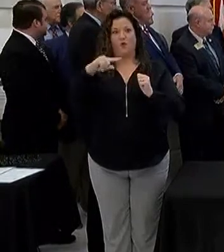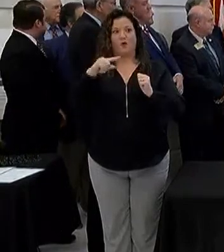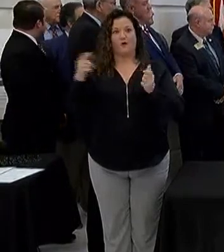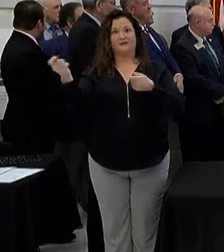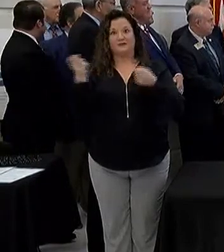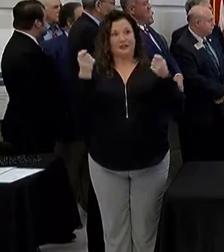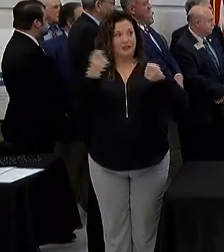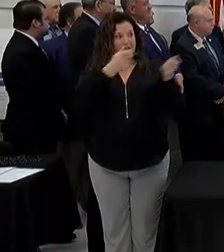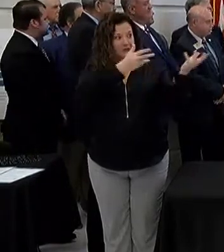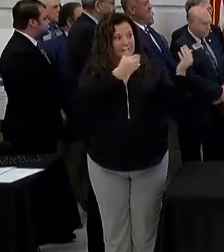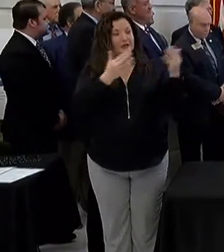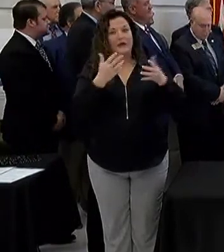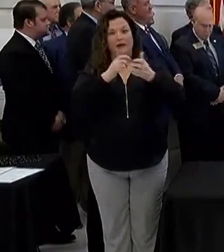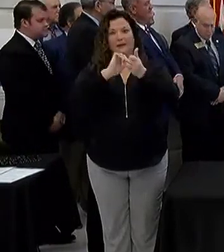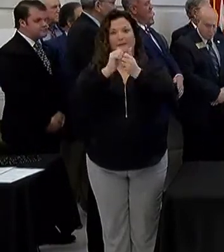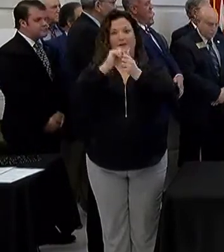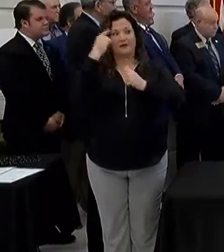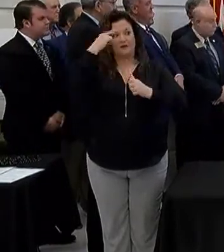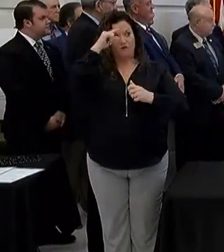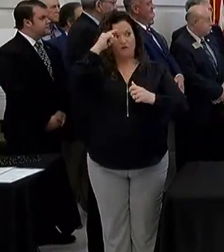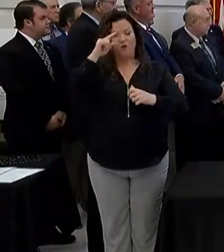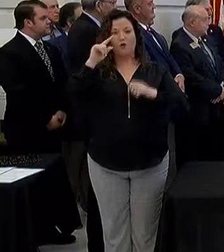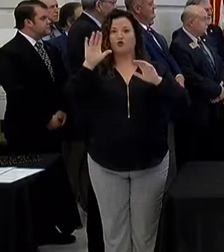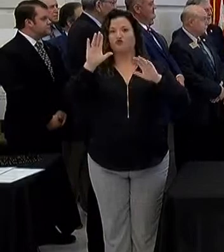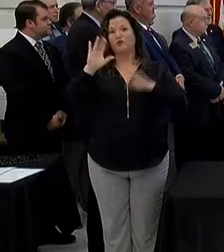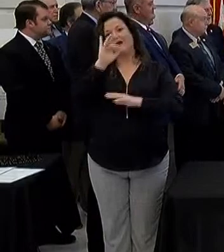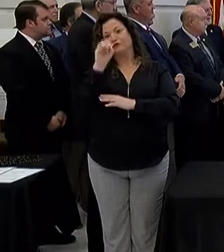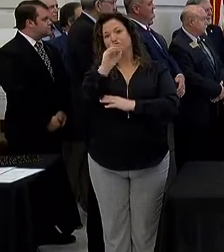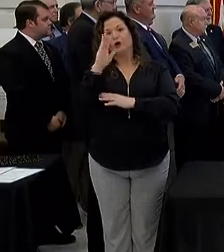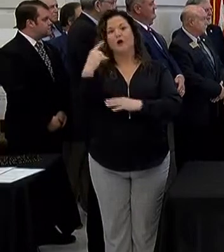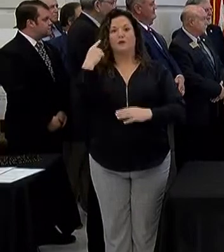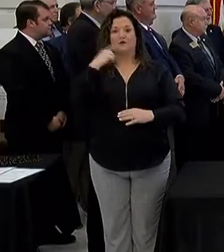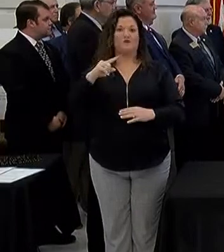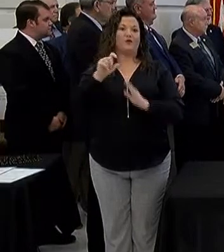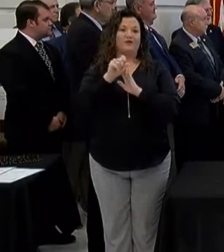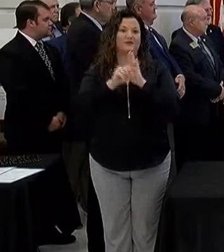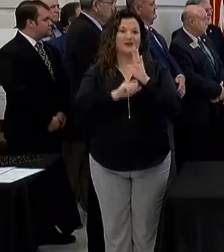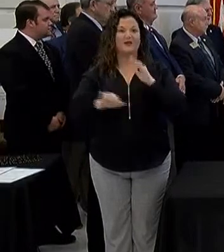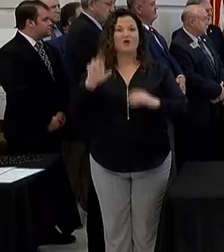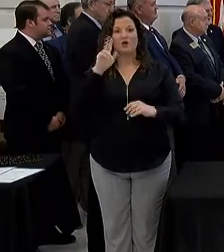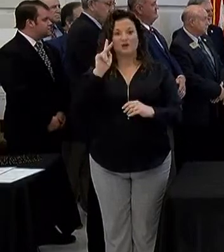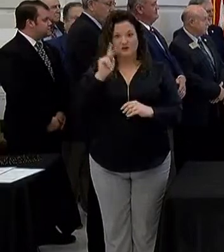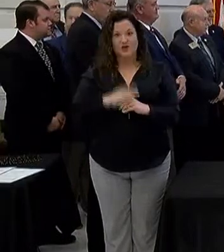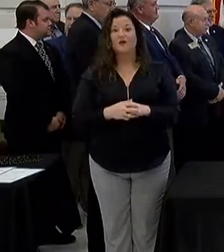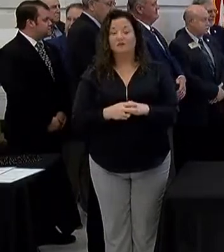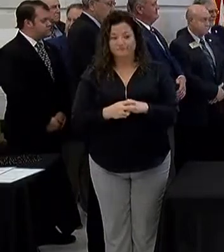soliciting and competing for great jobs for the state of Arkansas.